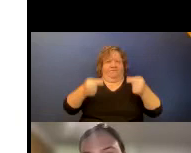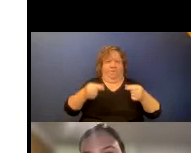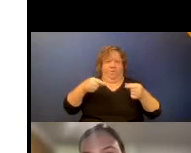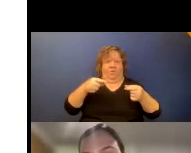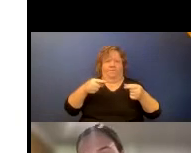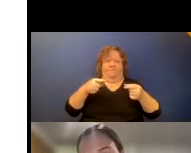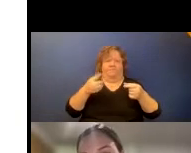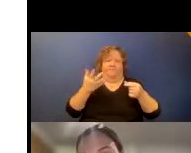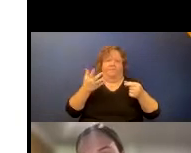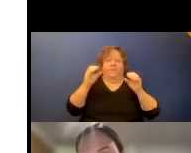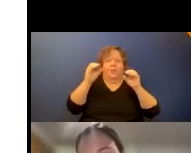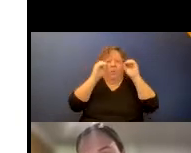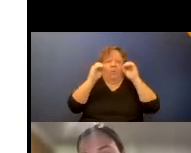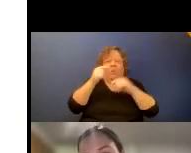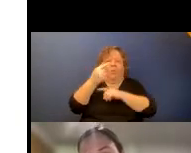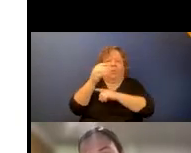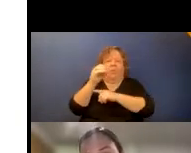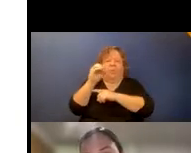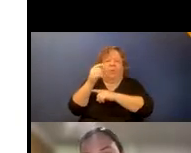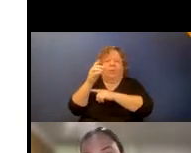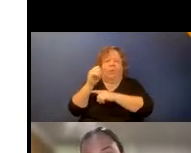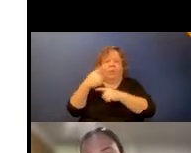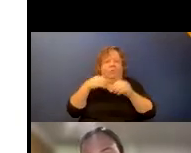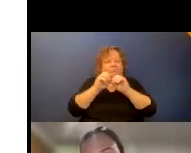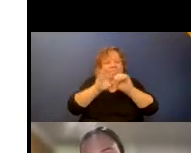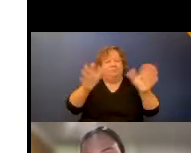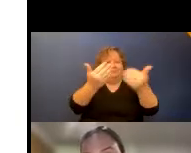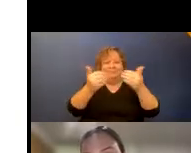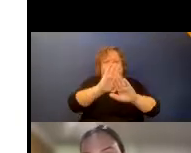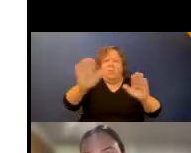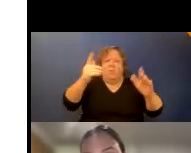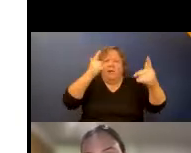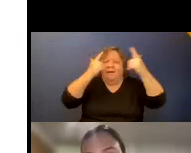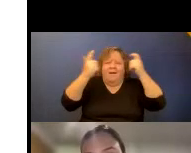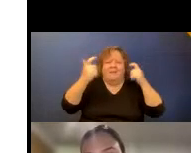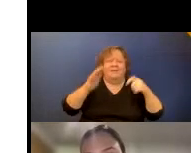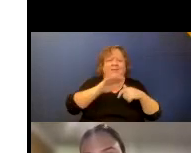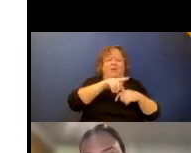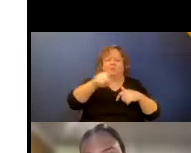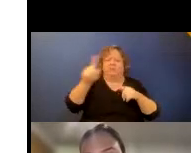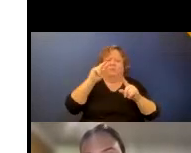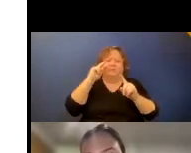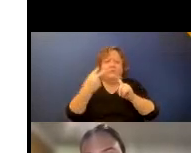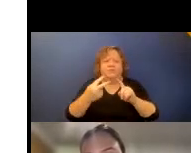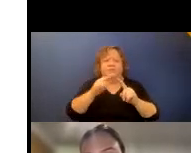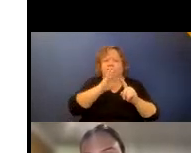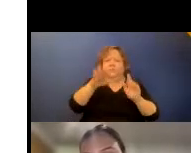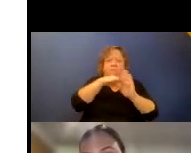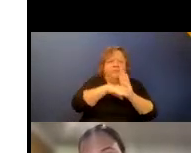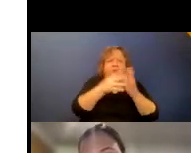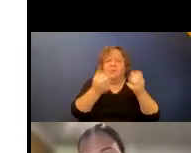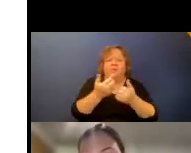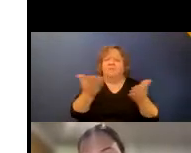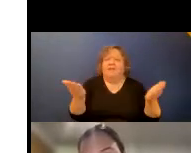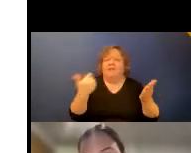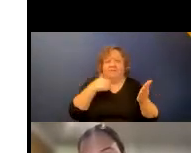or inspiration that you can share as well. So we're really trying to remain as open as possible and source